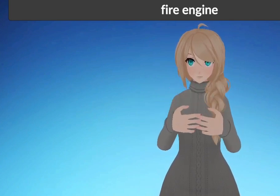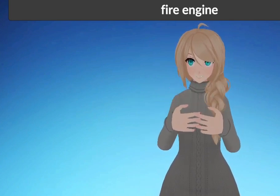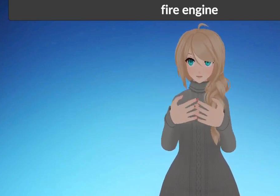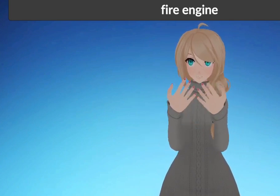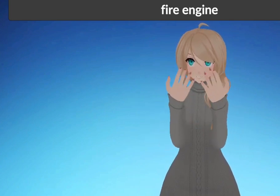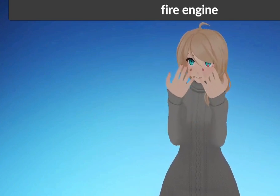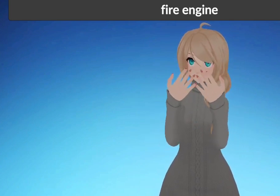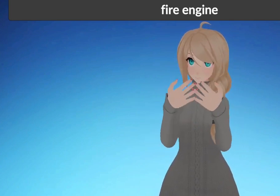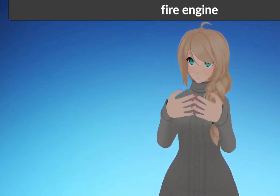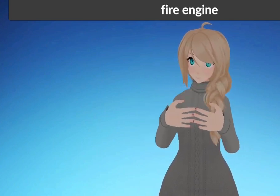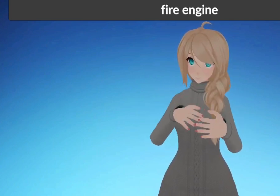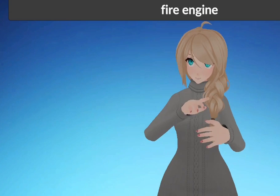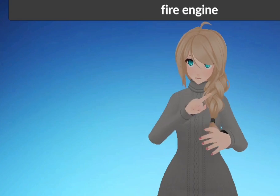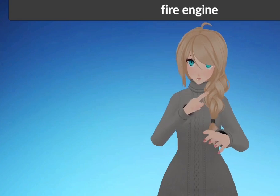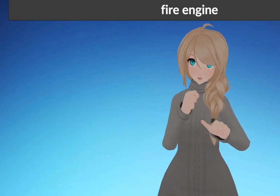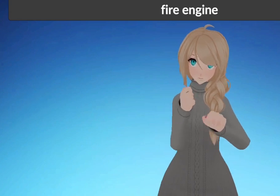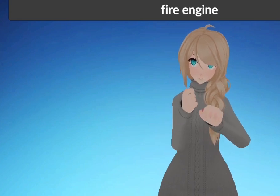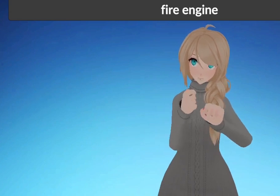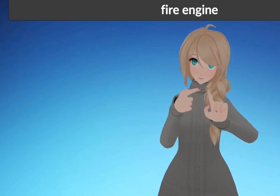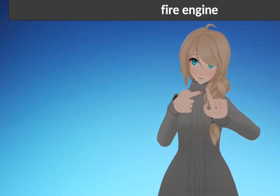injure, because of gear,